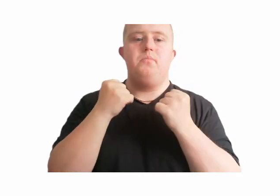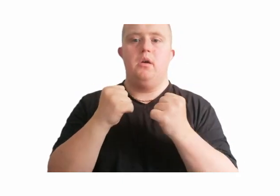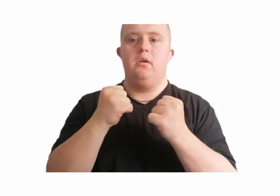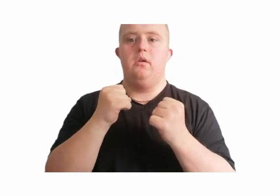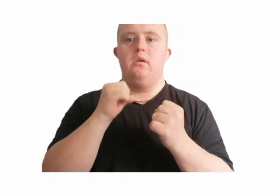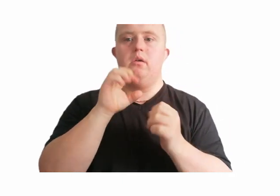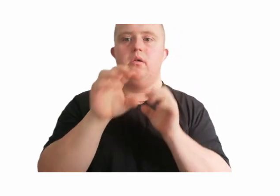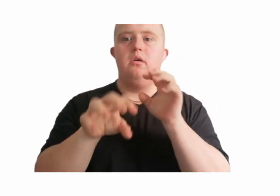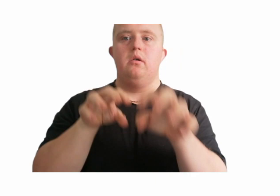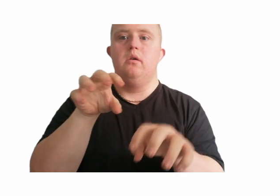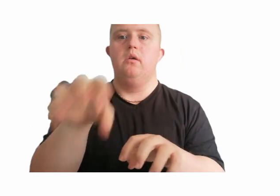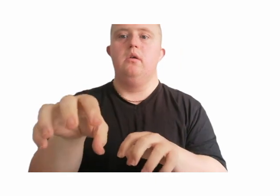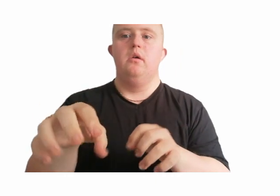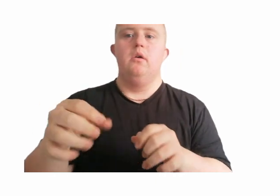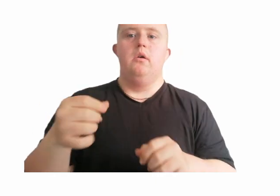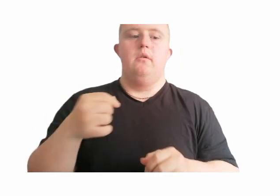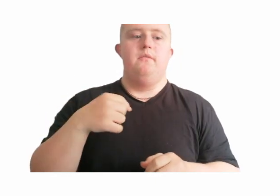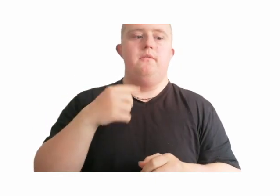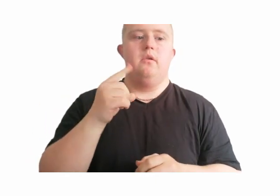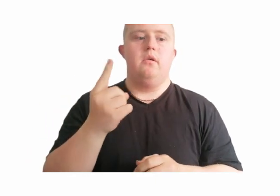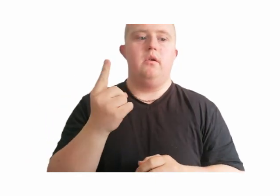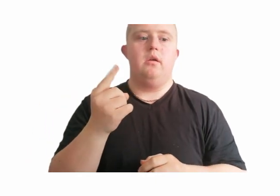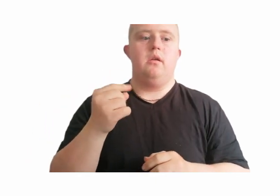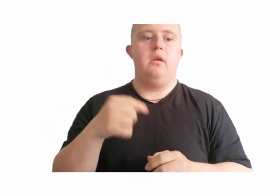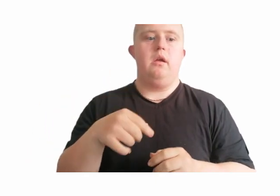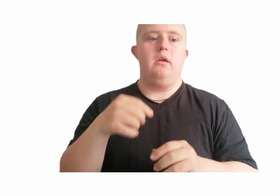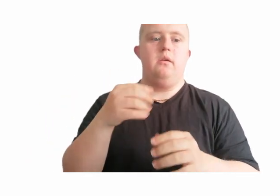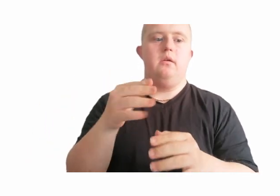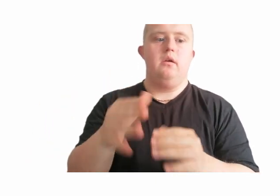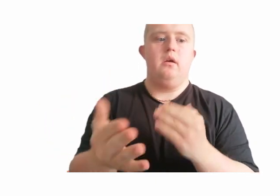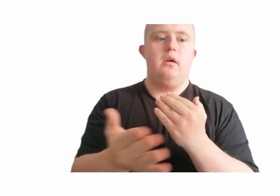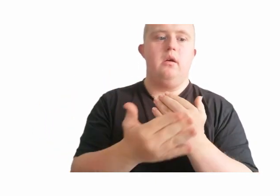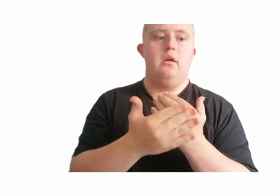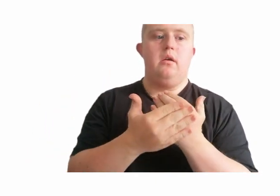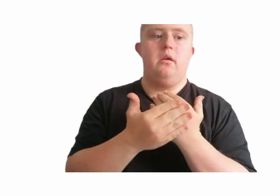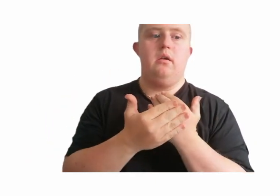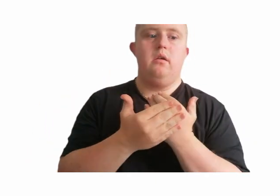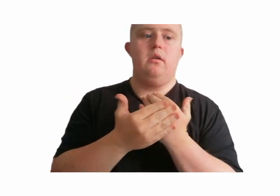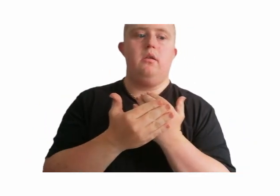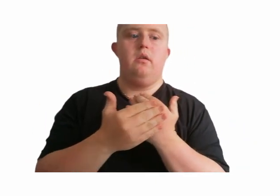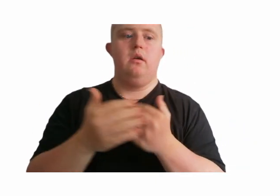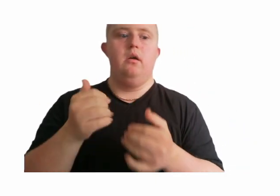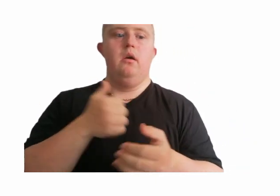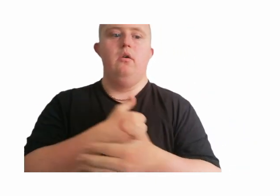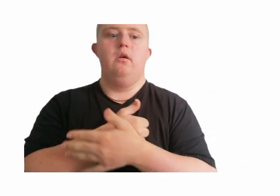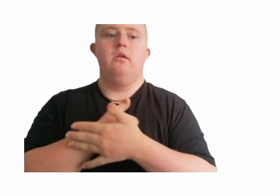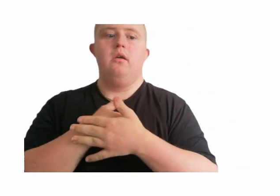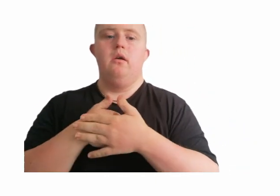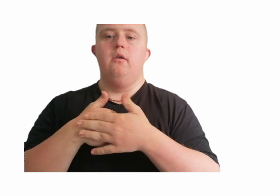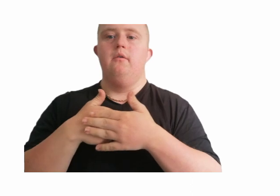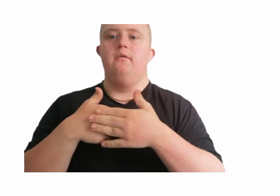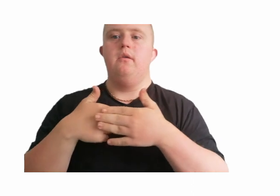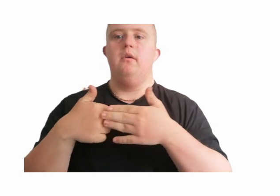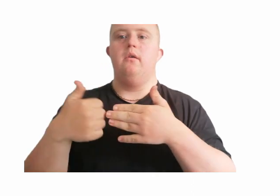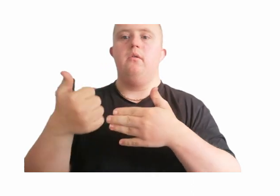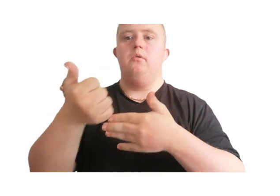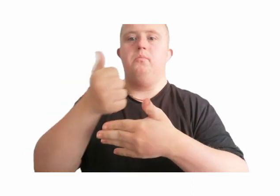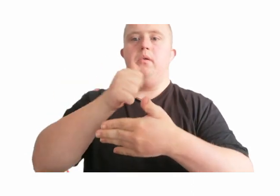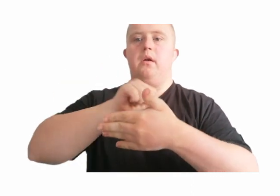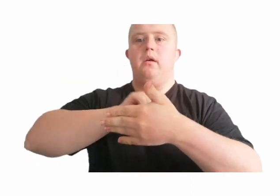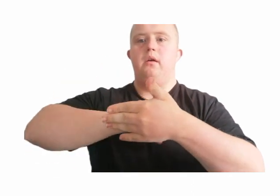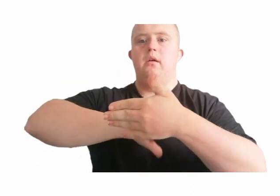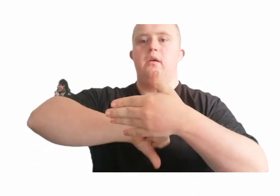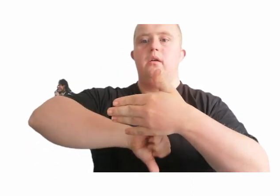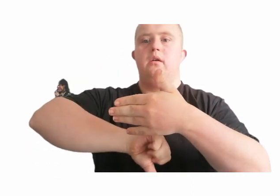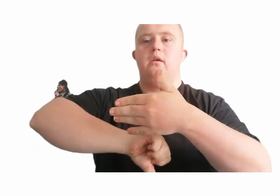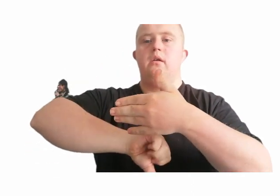there But if I need your hand, then forever can